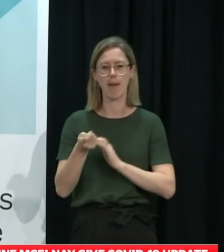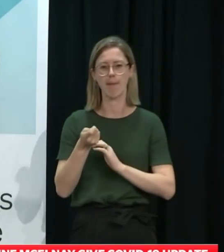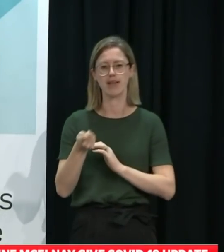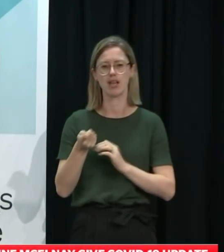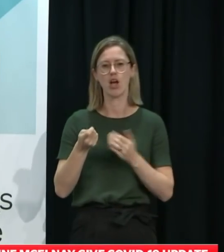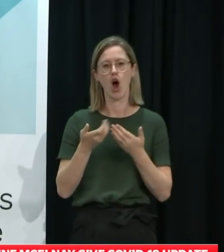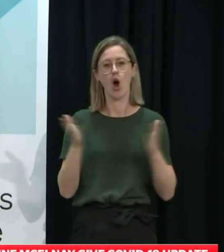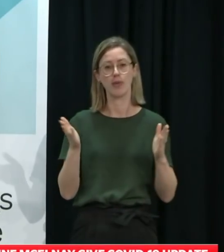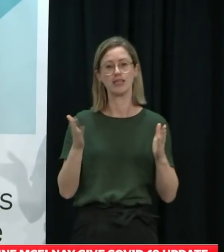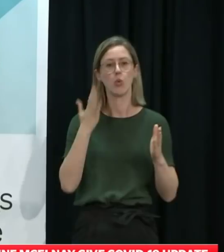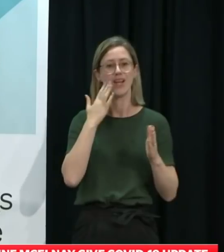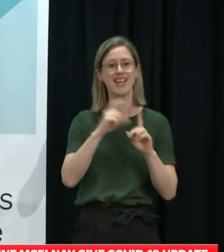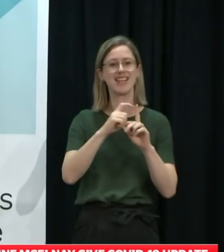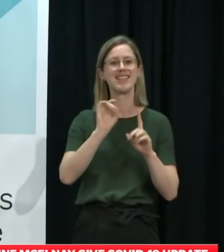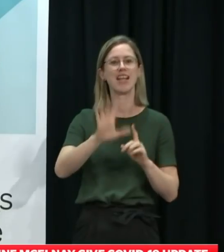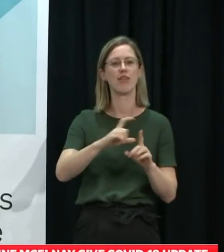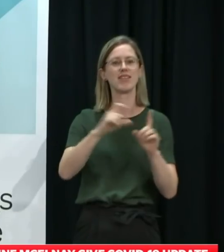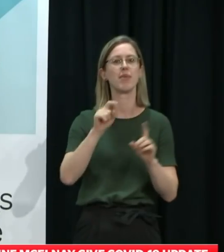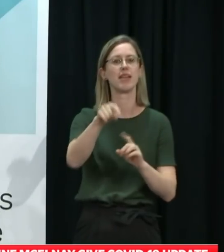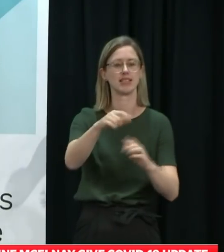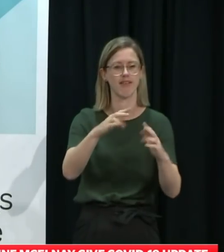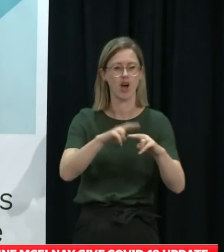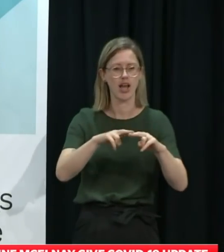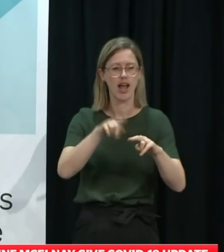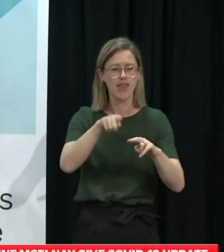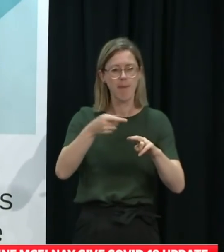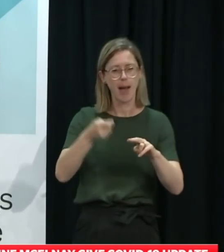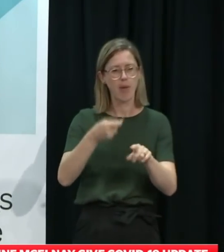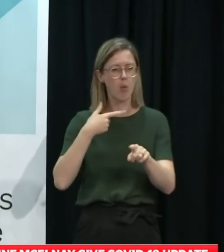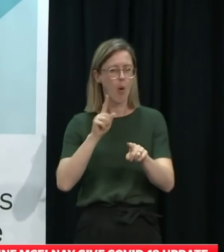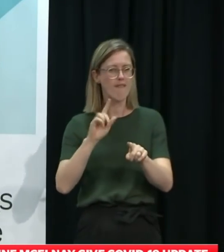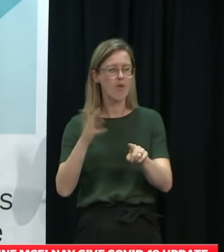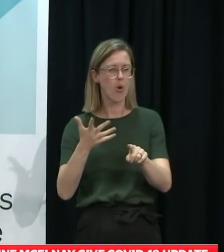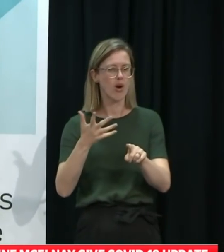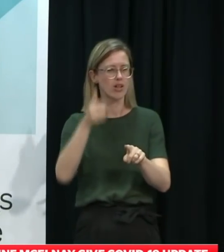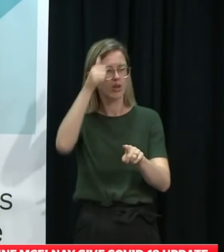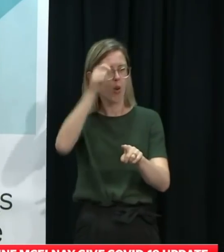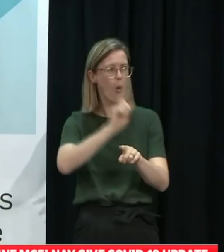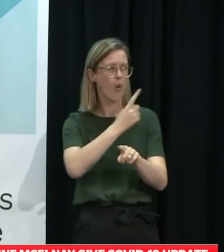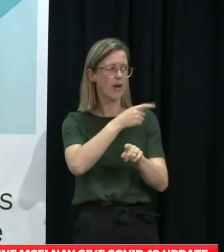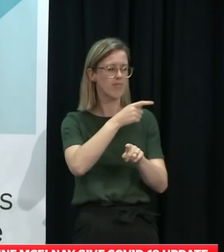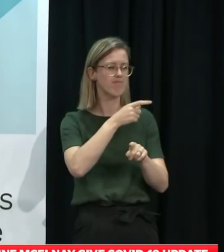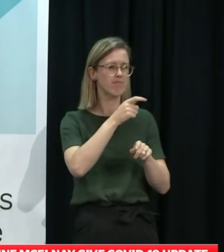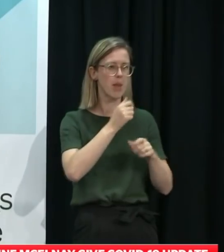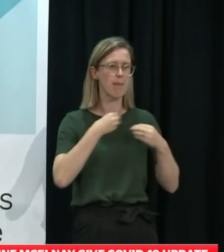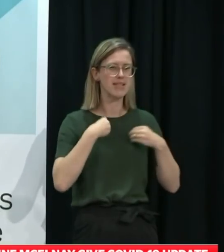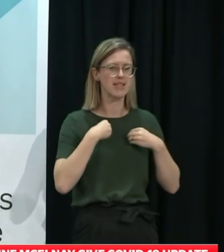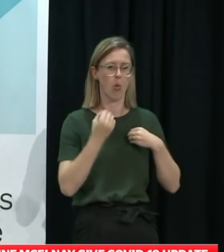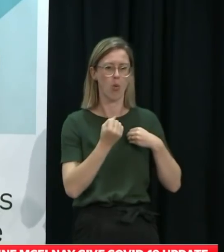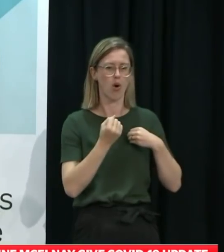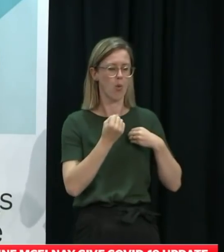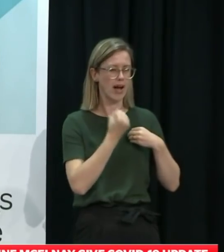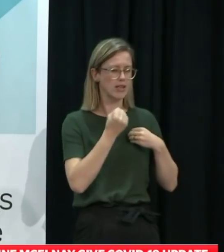from the 10th of December, next Friday. This payment is a recognition of the long period of time businesses in Auckland